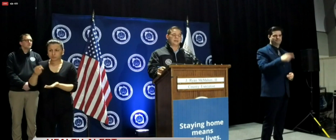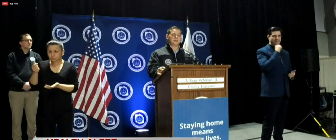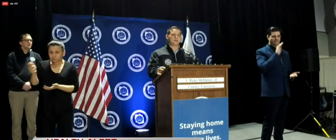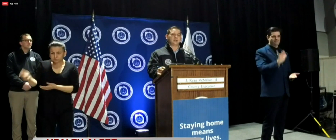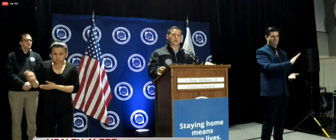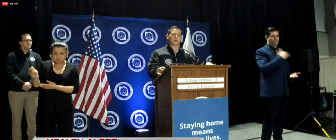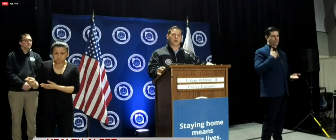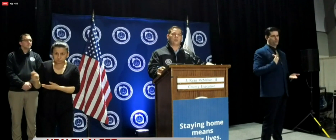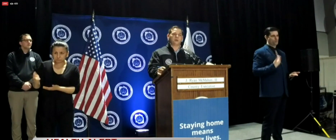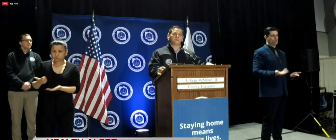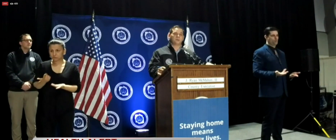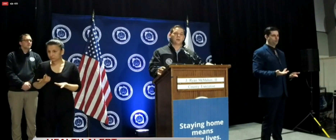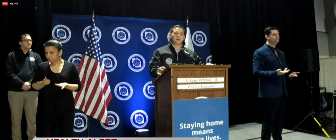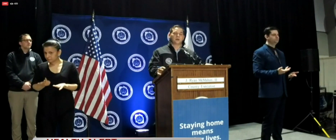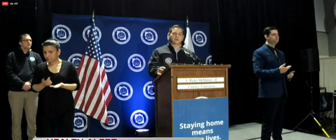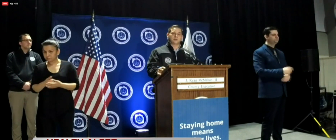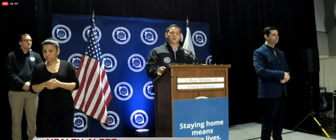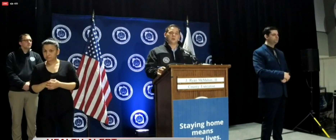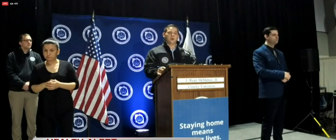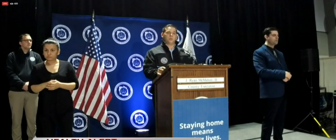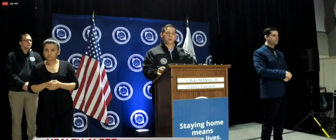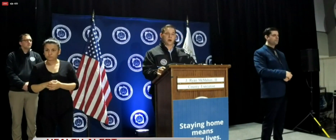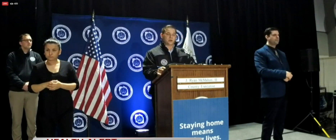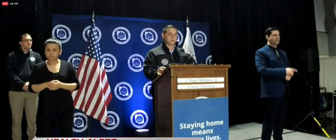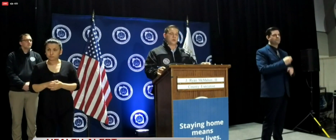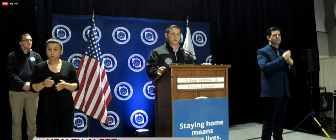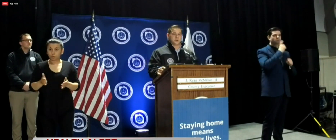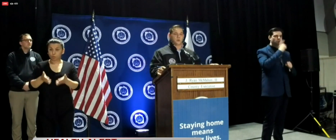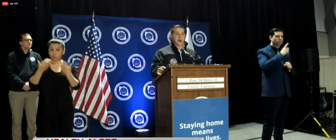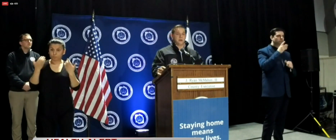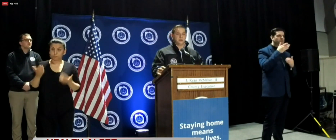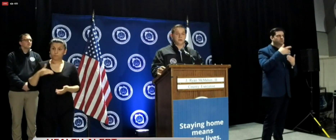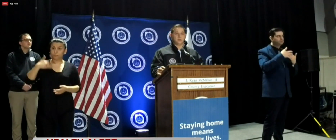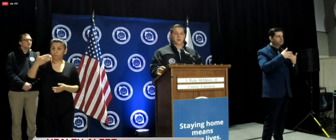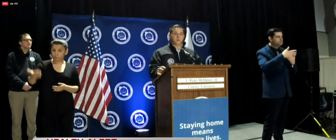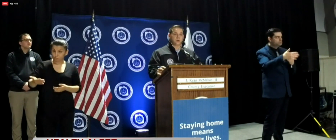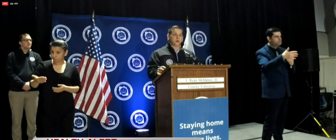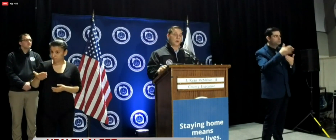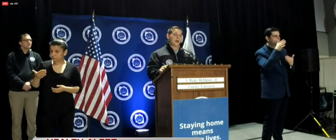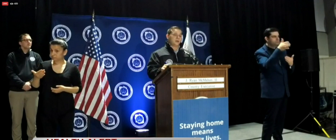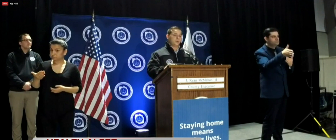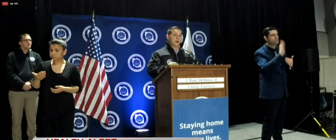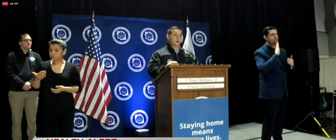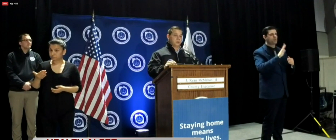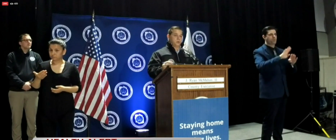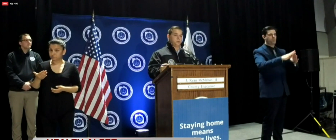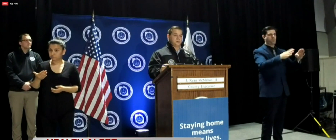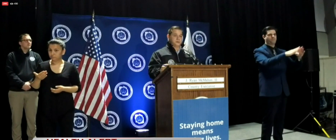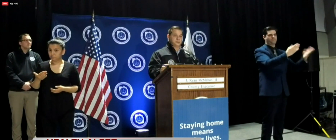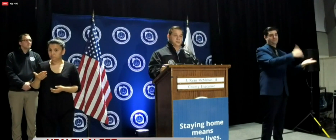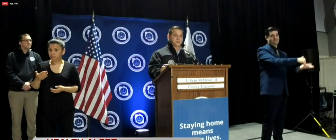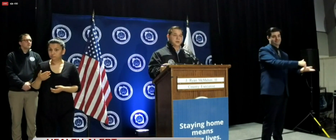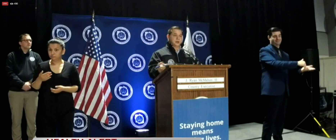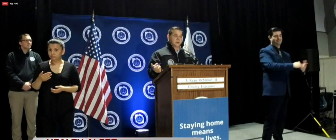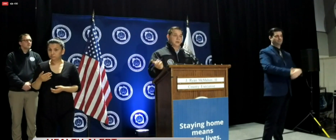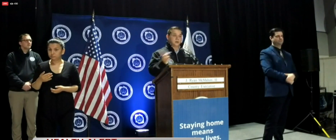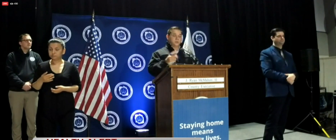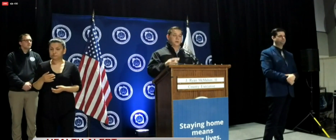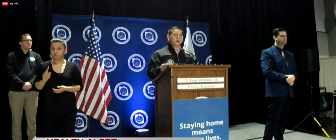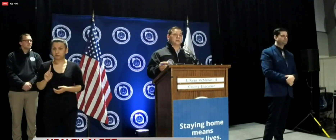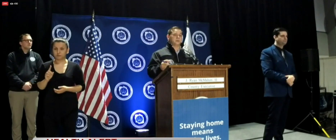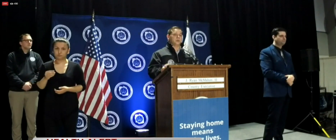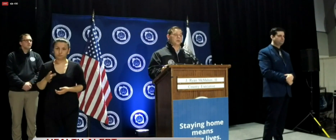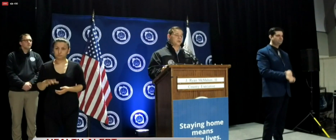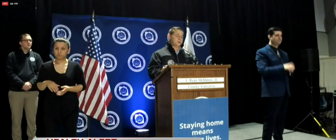knowing to make sure they reopen? Because if they reopen, our community is going to rally. And we're going to rally around our local businesses, and then they're going to